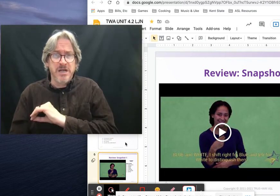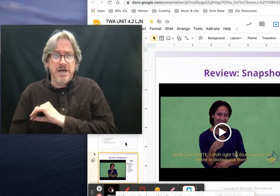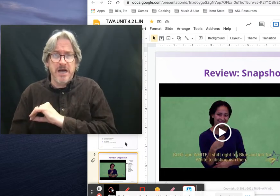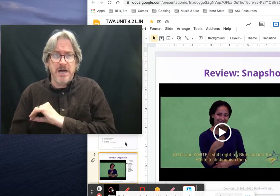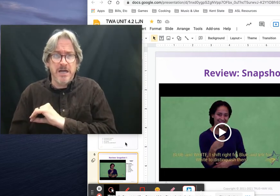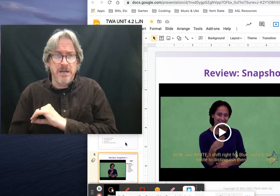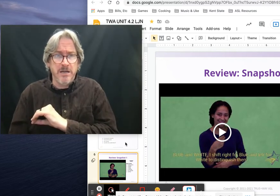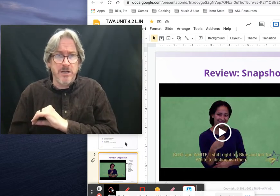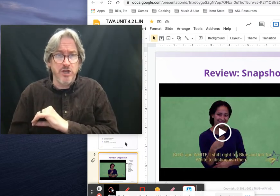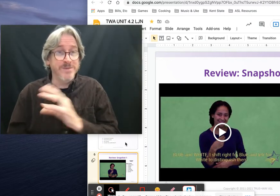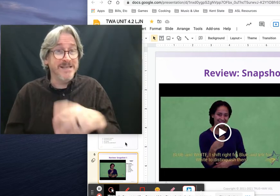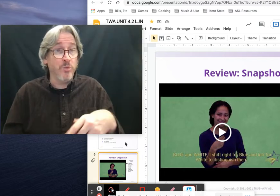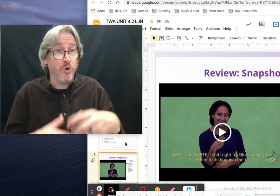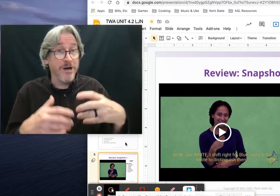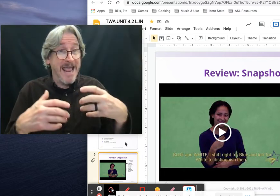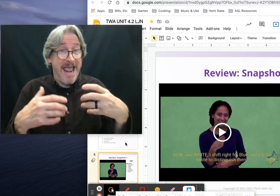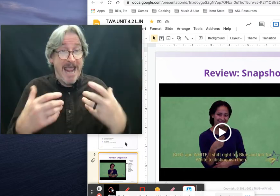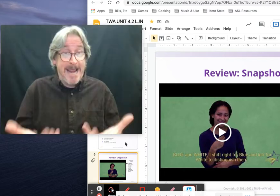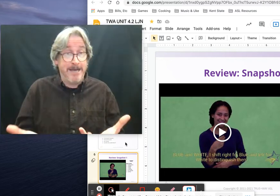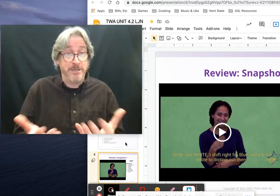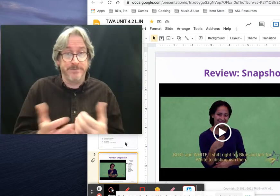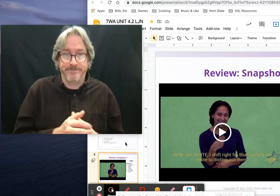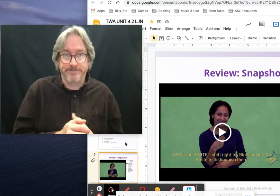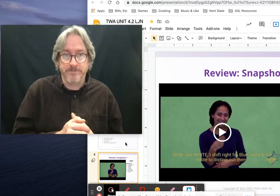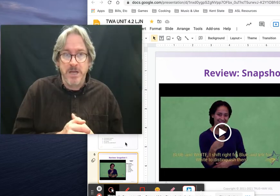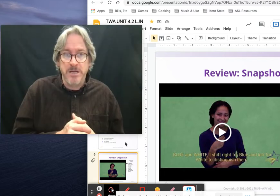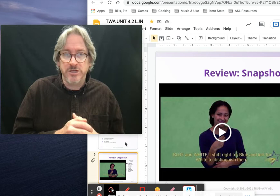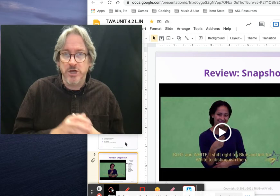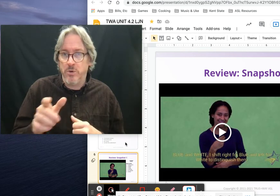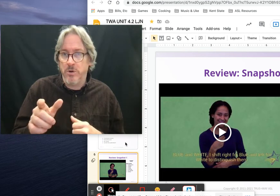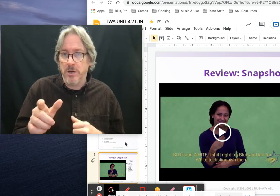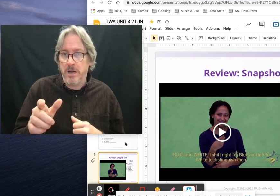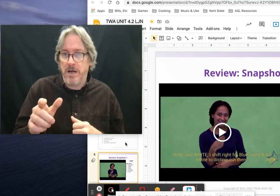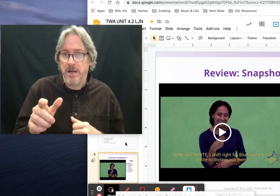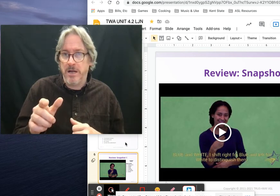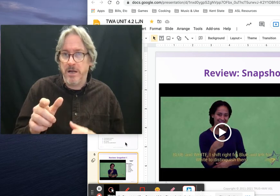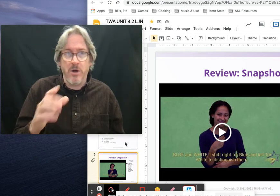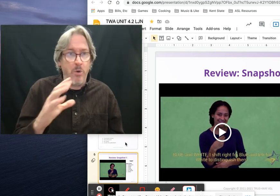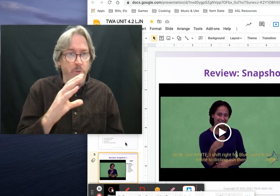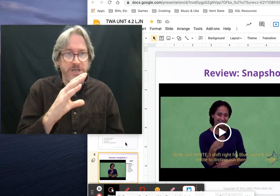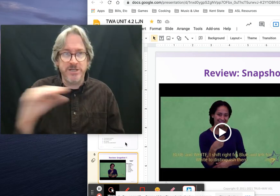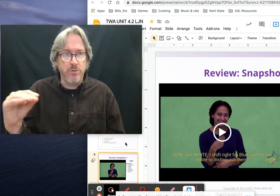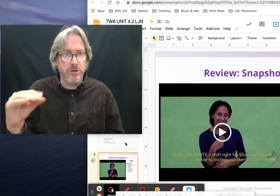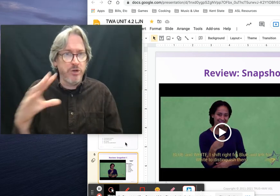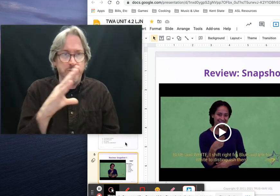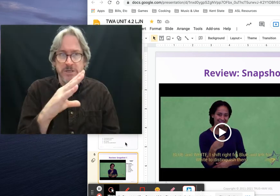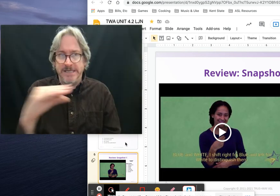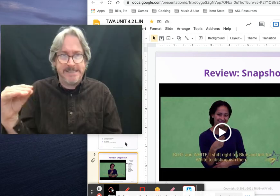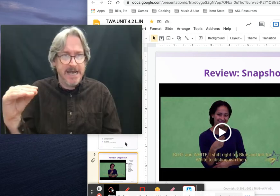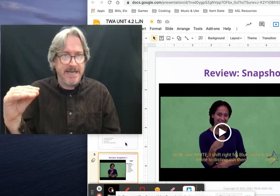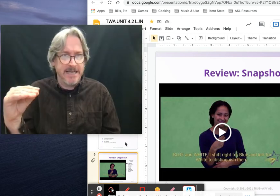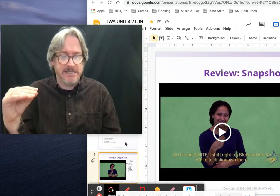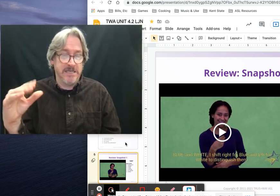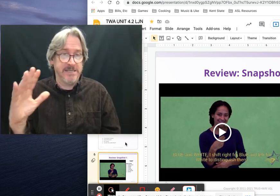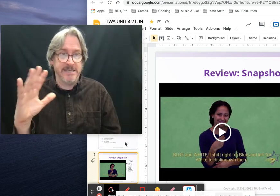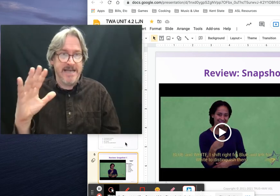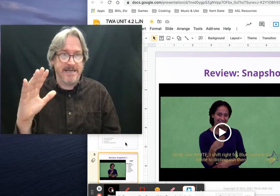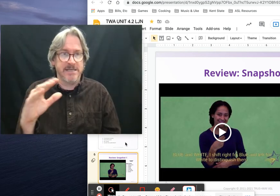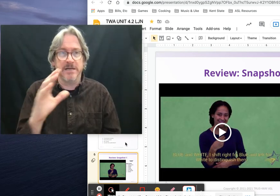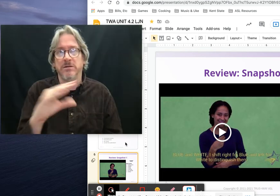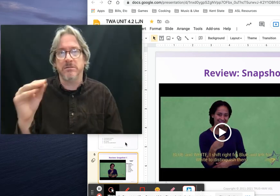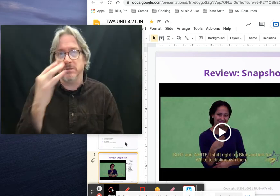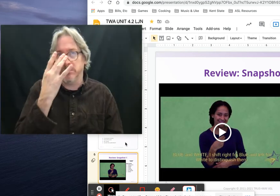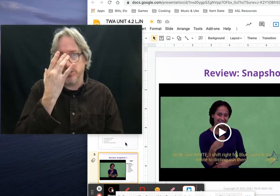is using the word and. So we don't usually sign this unless